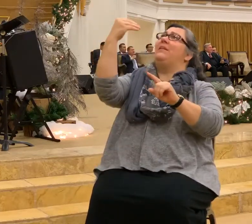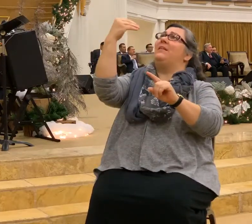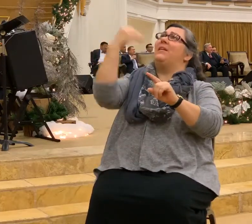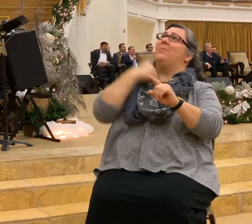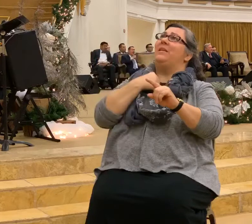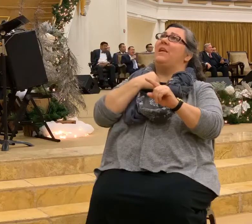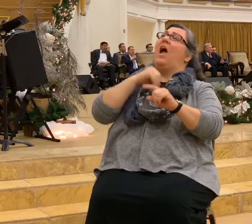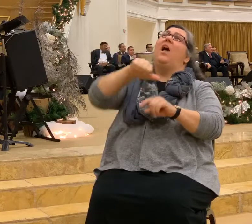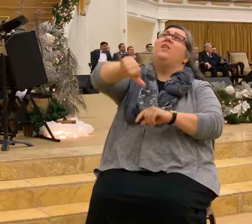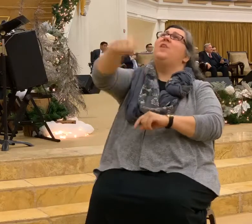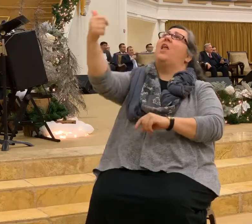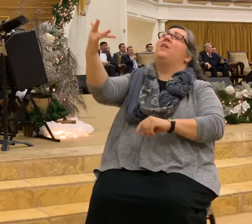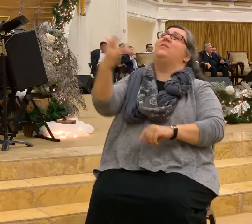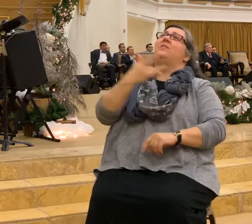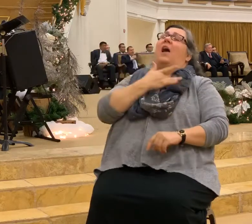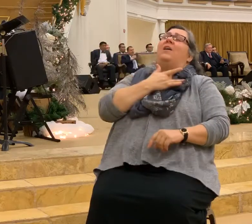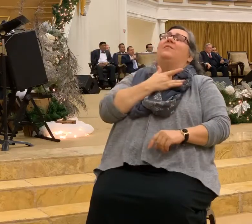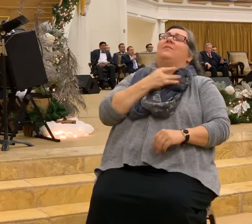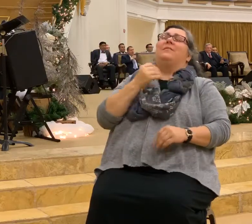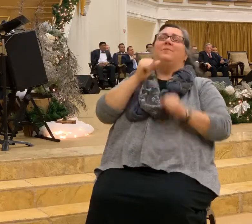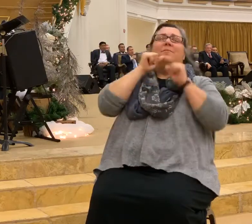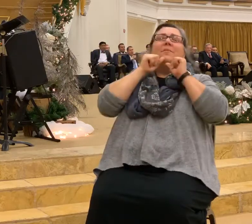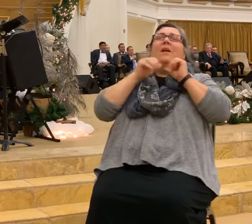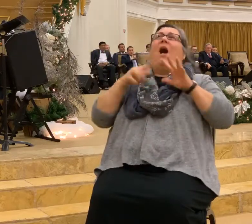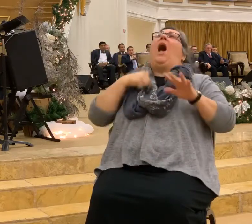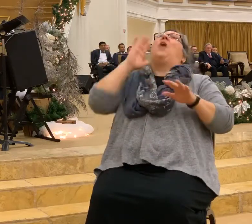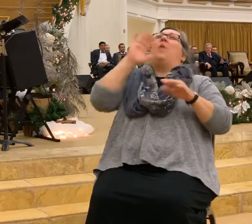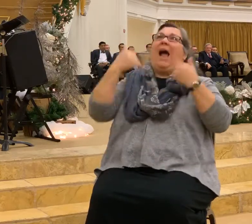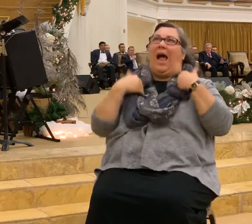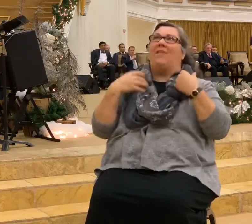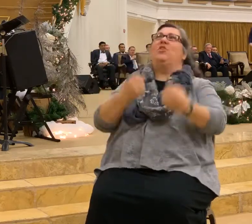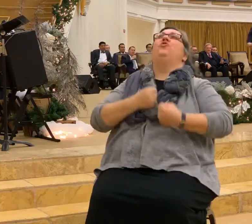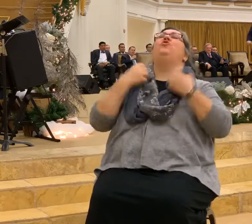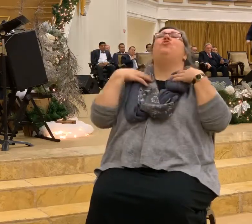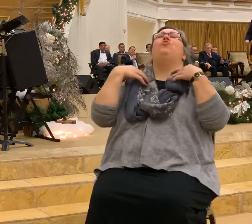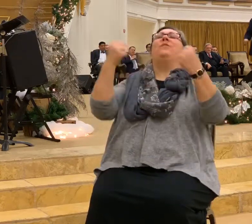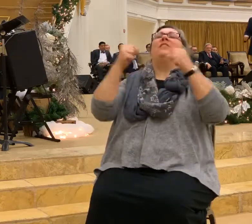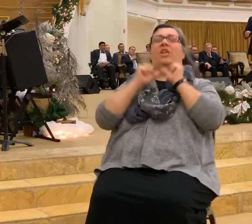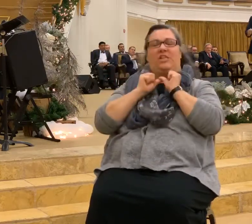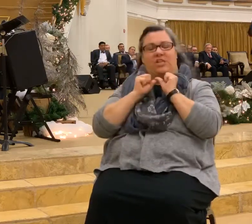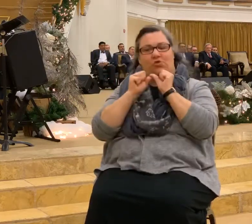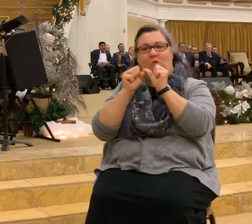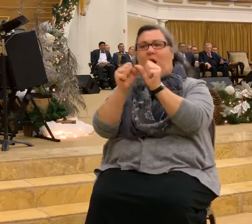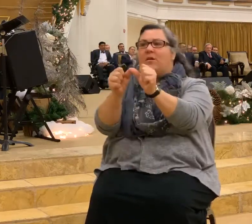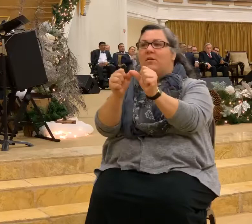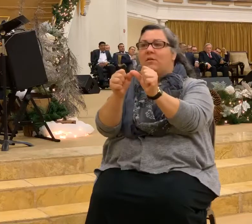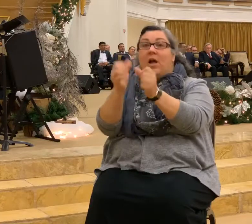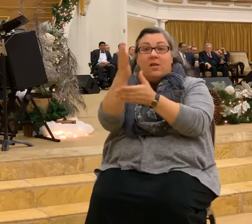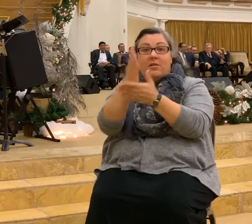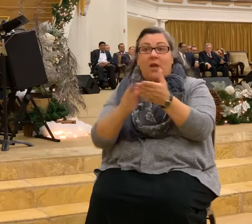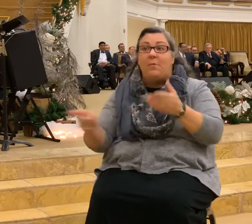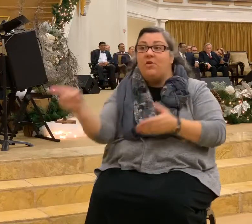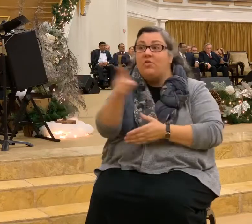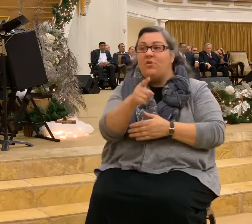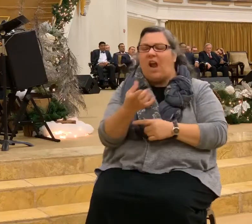another touch, I'll have the strength to carry on. Some of us, it was all we could do to get to the house of